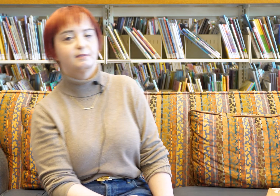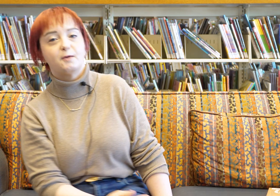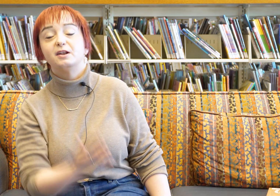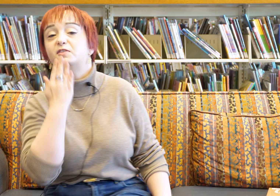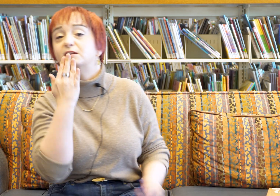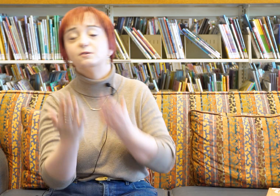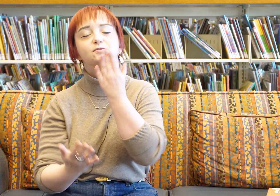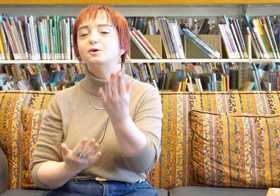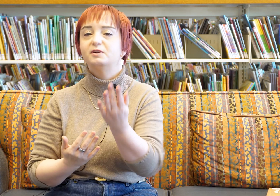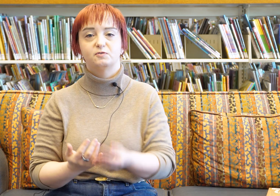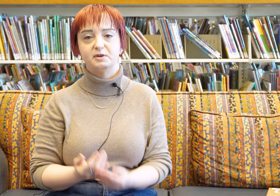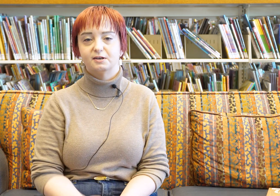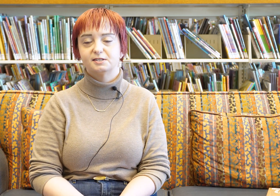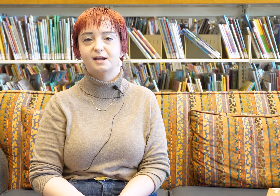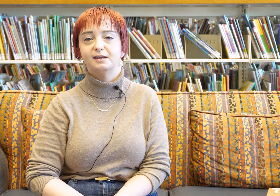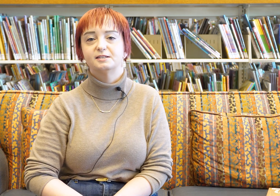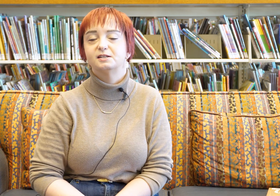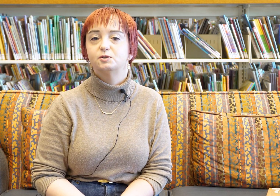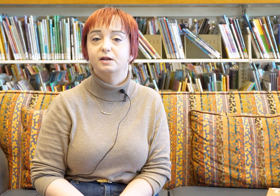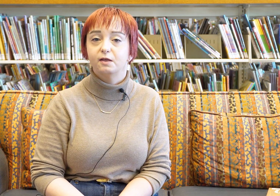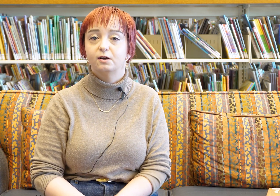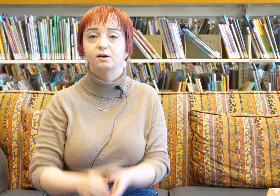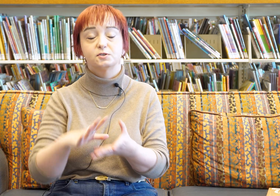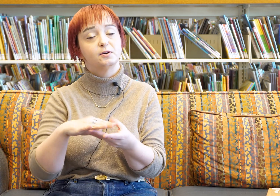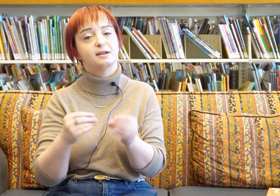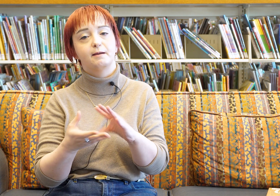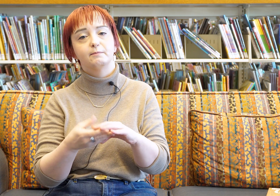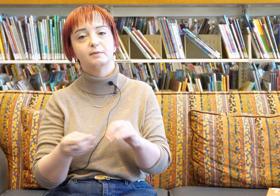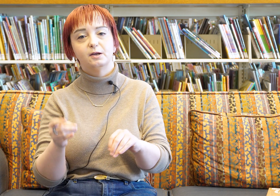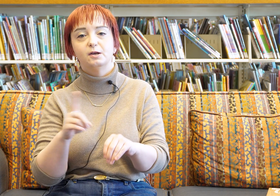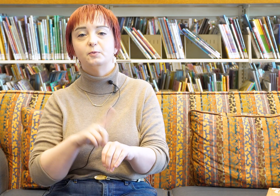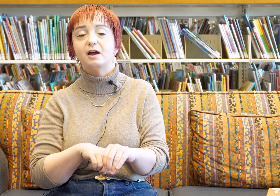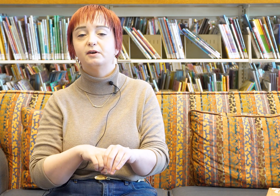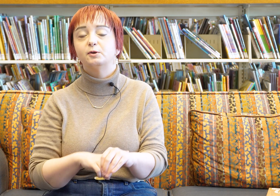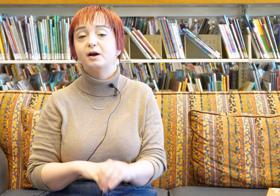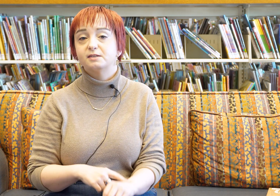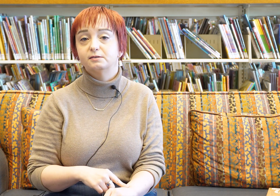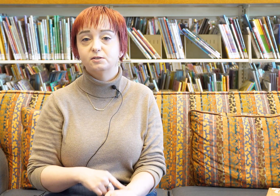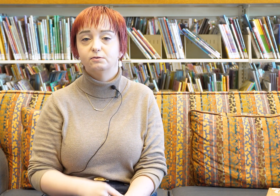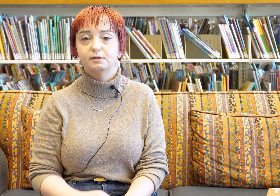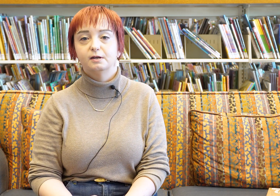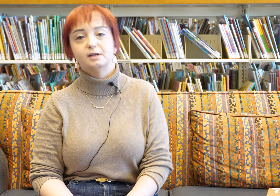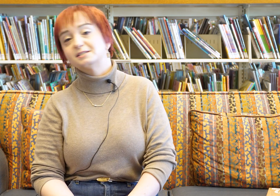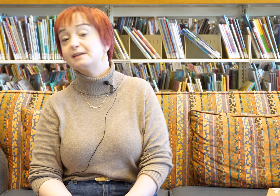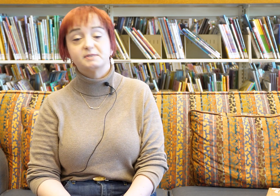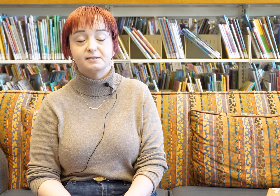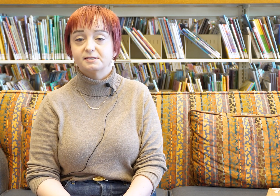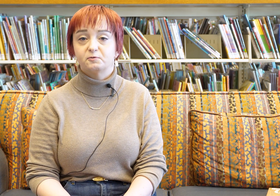I want to thank you so much for being here today and listening to another story time. We have our goodbye song to do. It's the same signs as the first